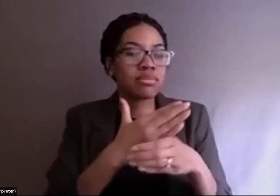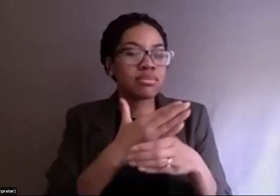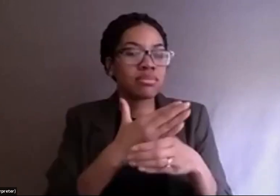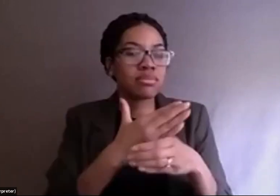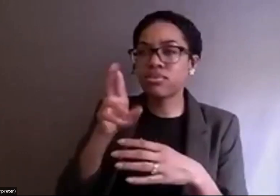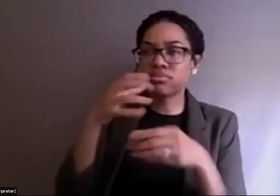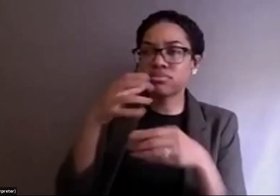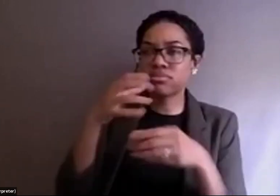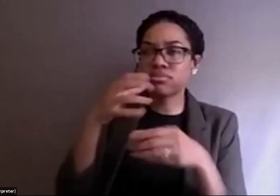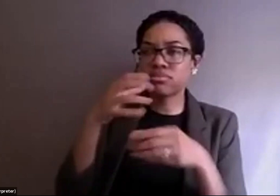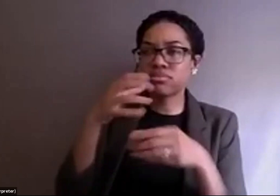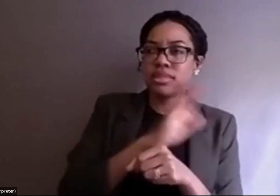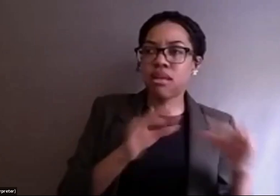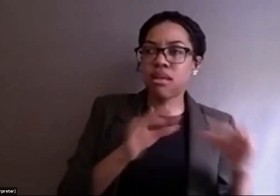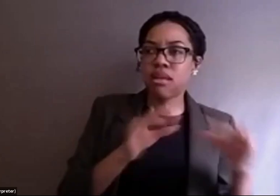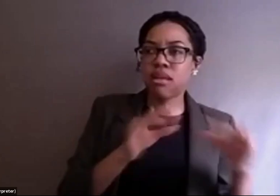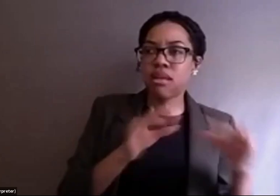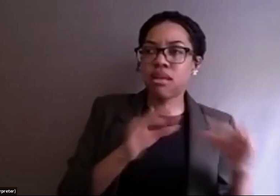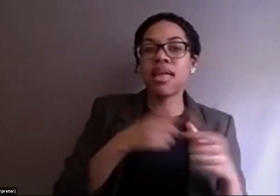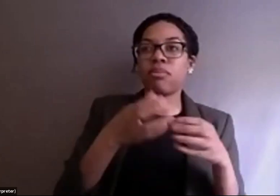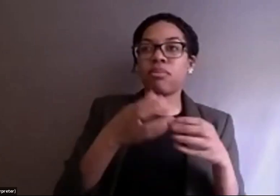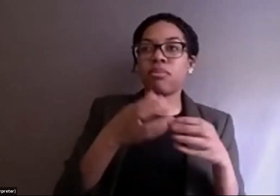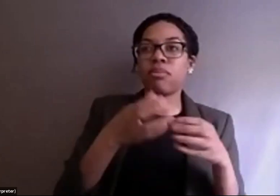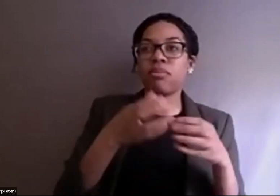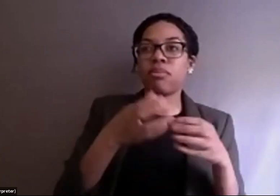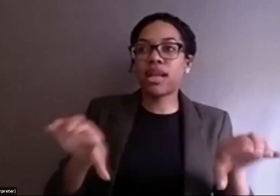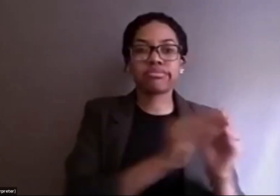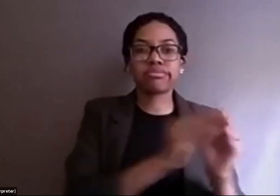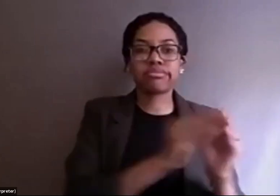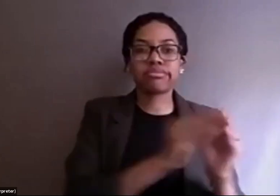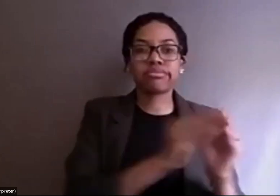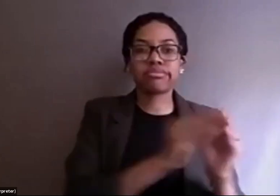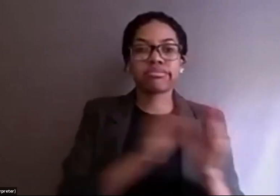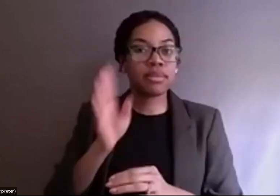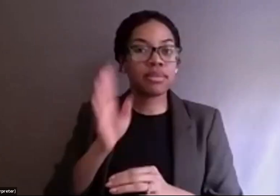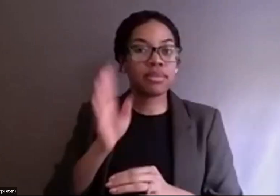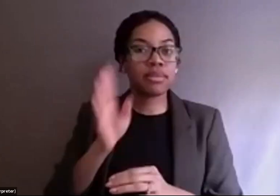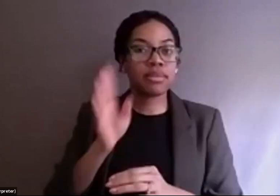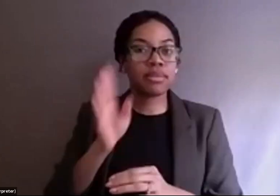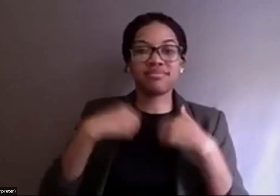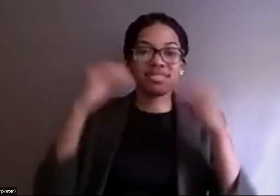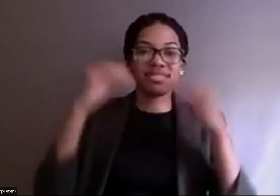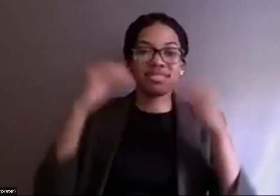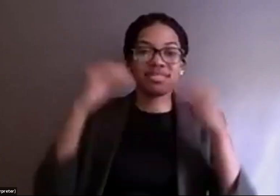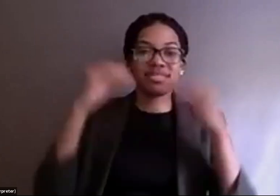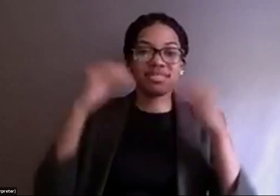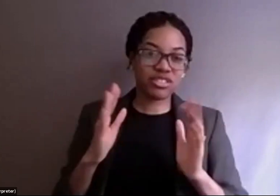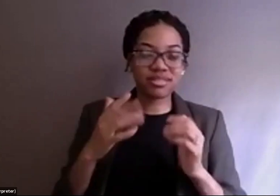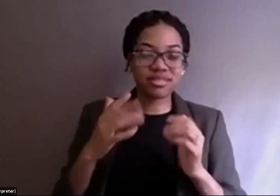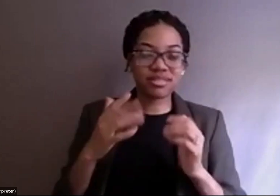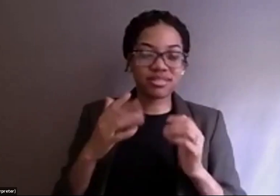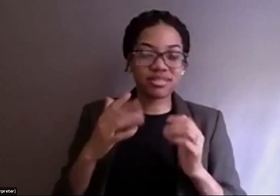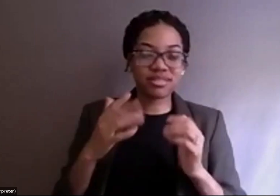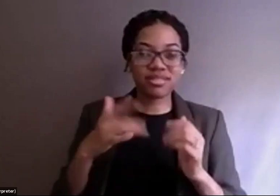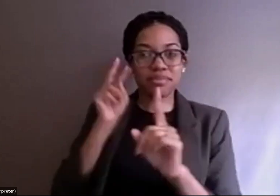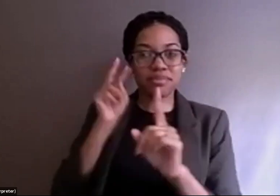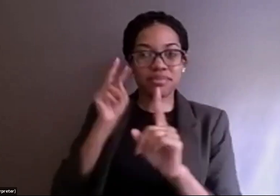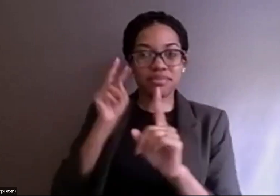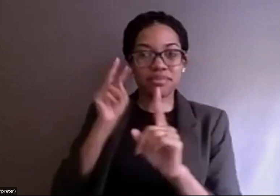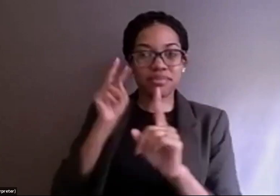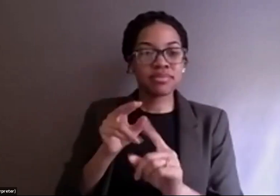going to go into breakout rooms. So as a teacher, again, I'm wearing my teacher hat. I'm thinking about the consciousness raising that you all were doing and